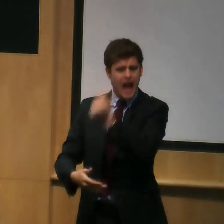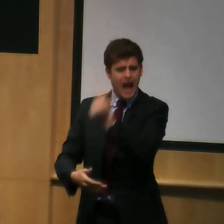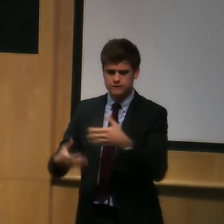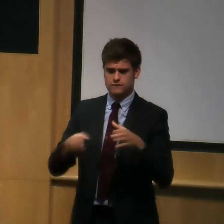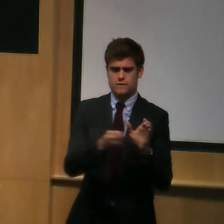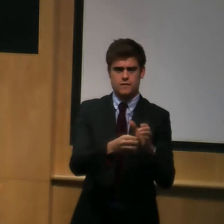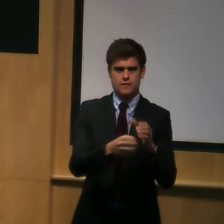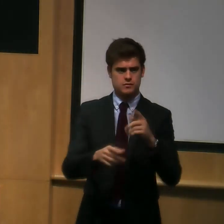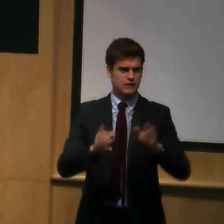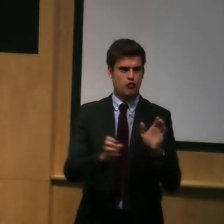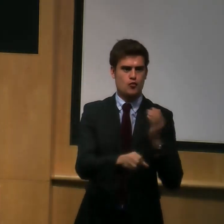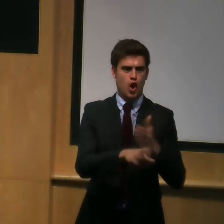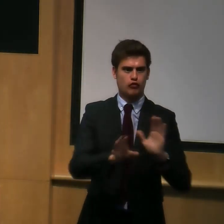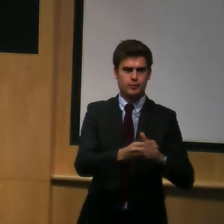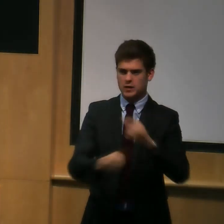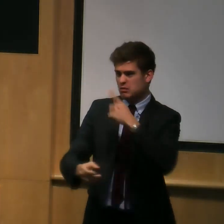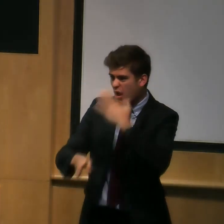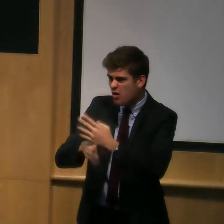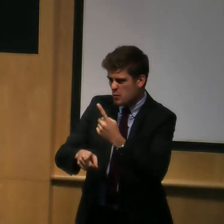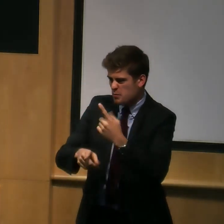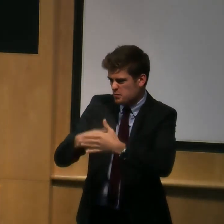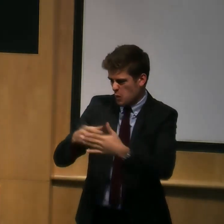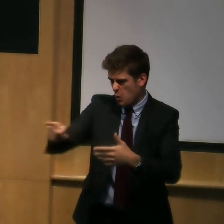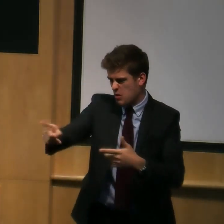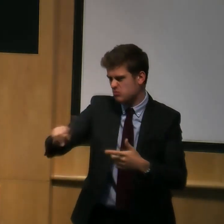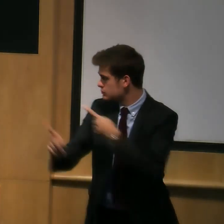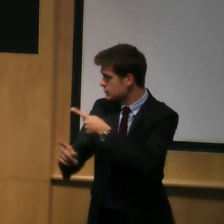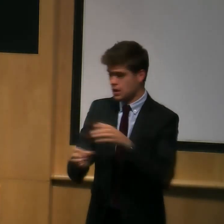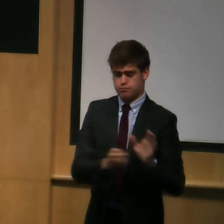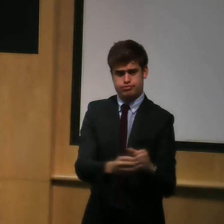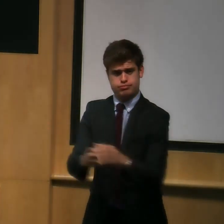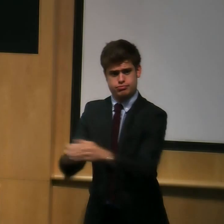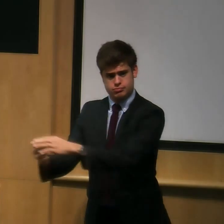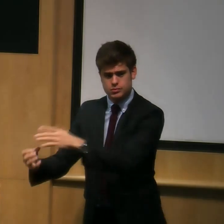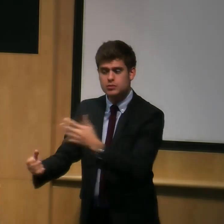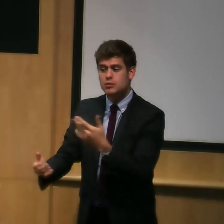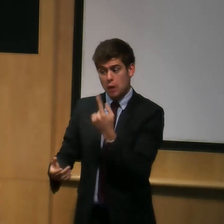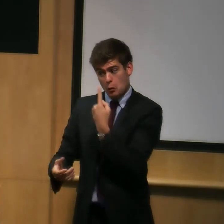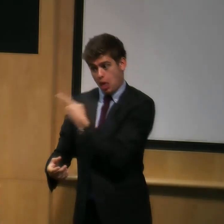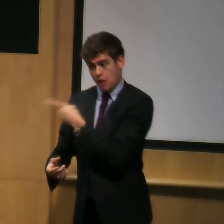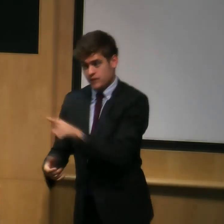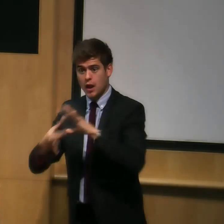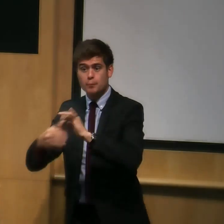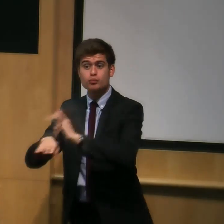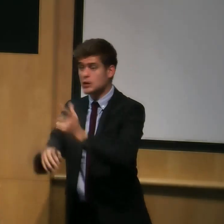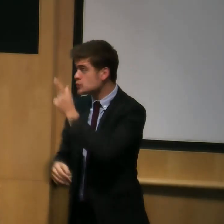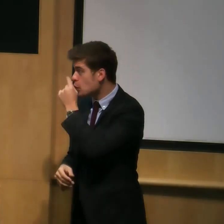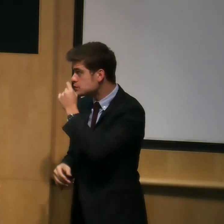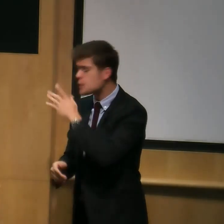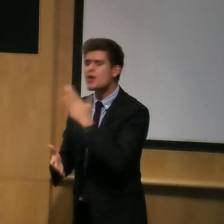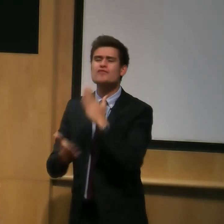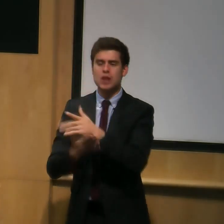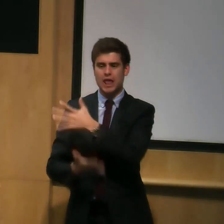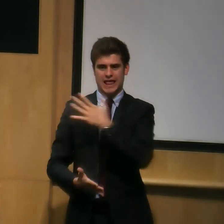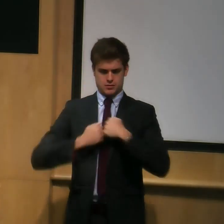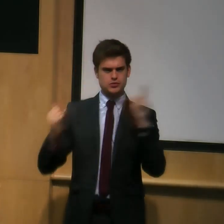passed on into the local communities within that area. So I know we're going to be talking later about how we feed into the WFD and how